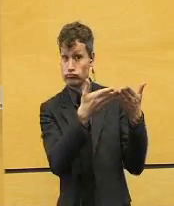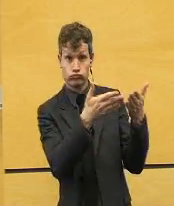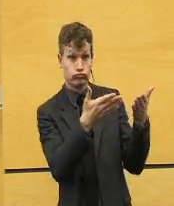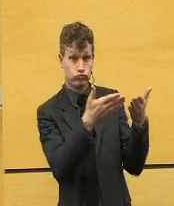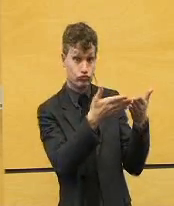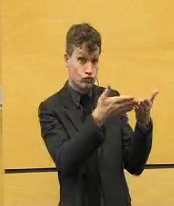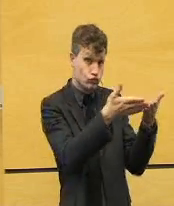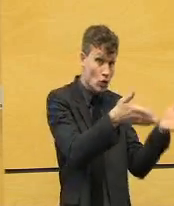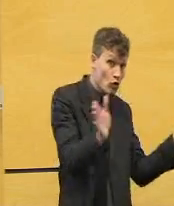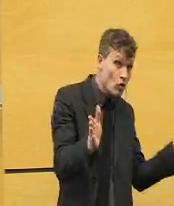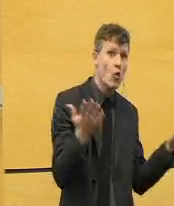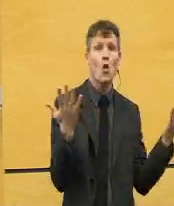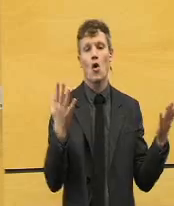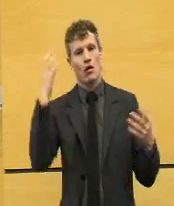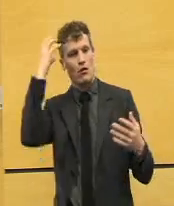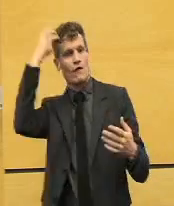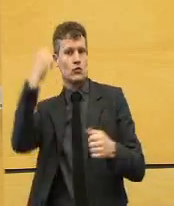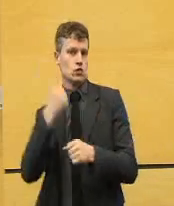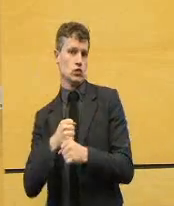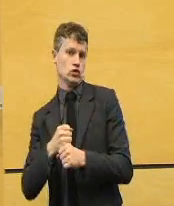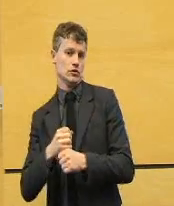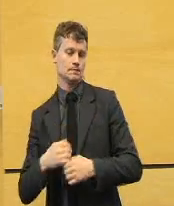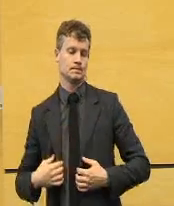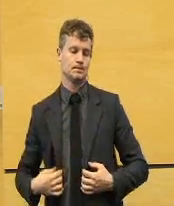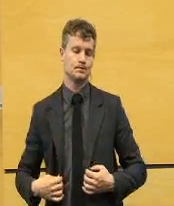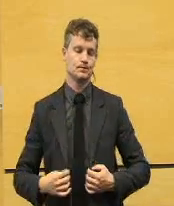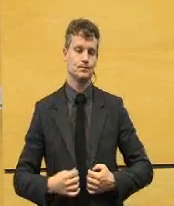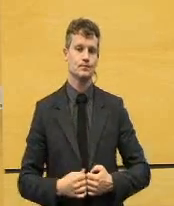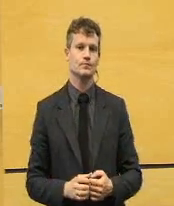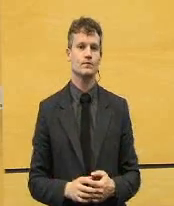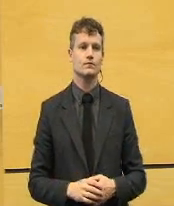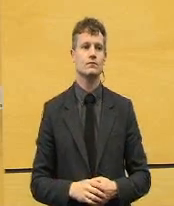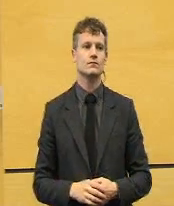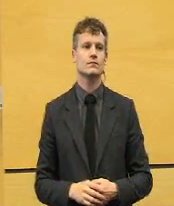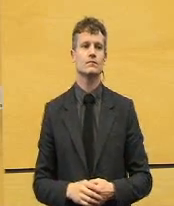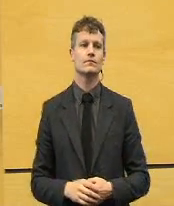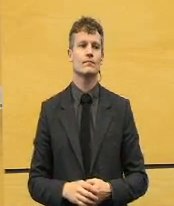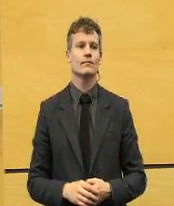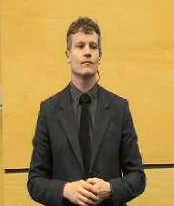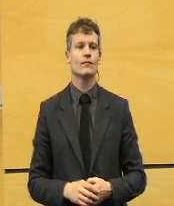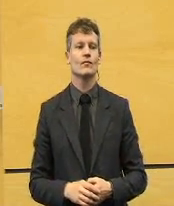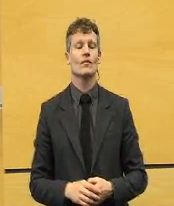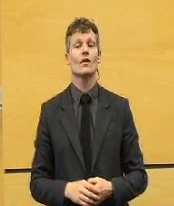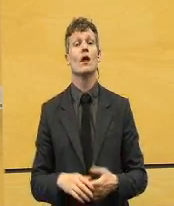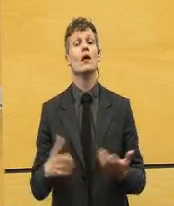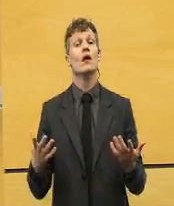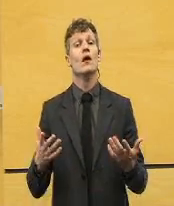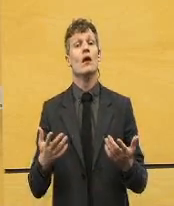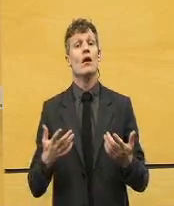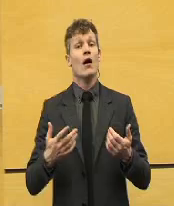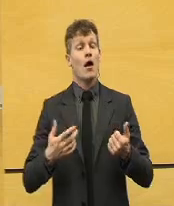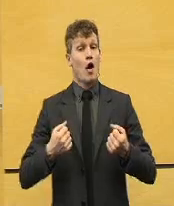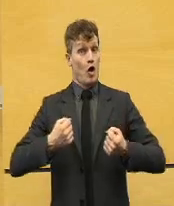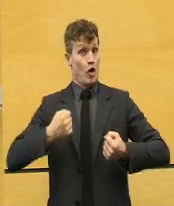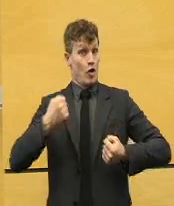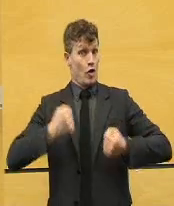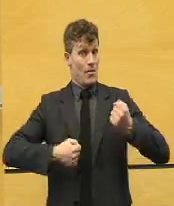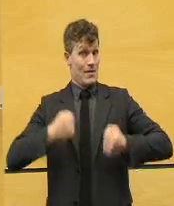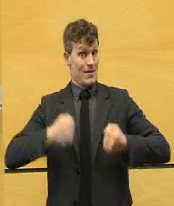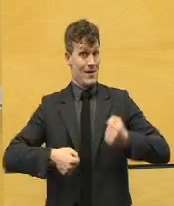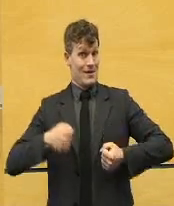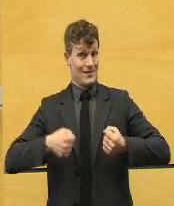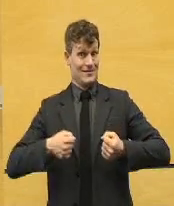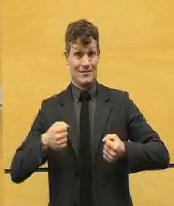sector. After Channel 2 received complaints, apart from this, persons with